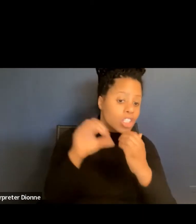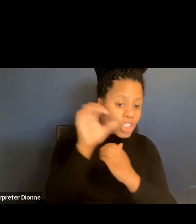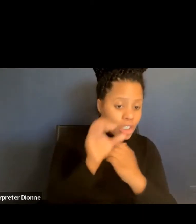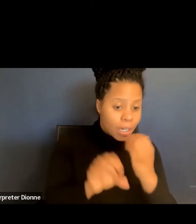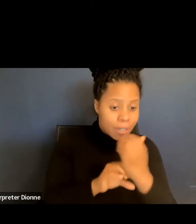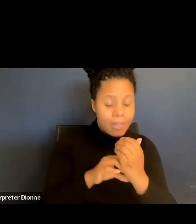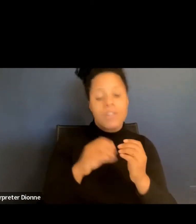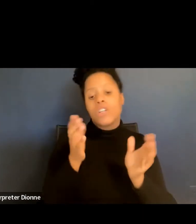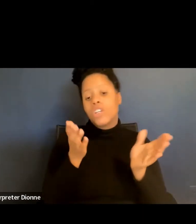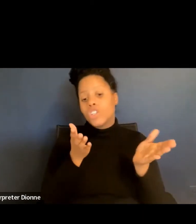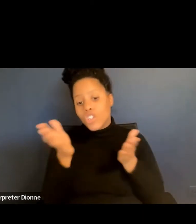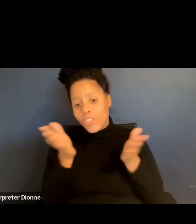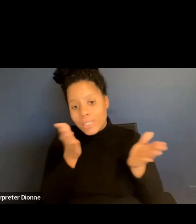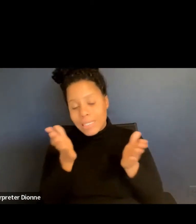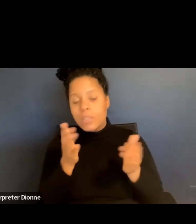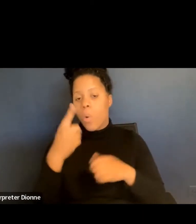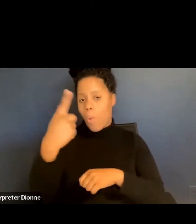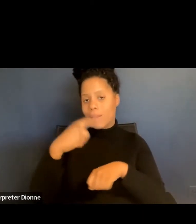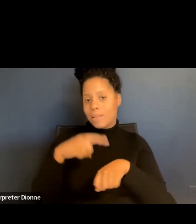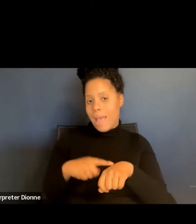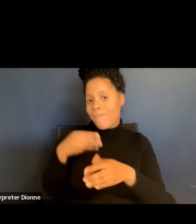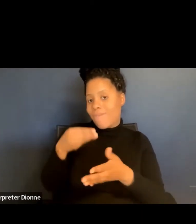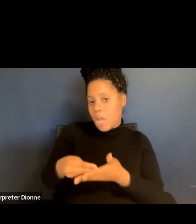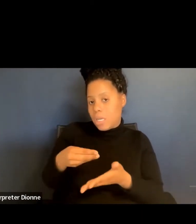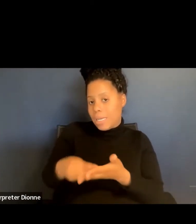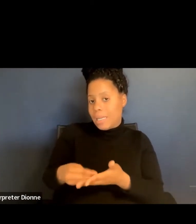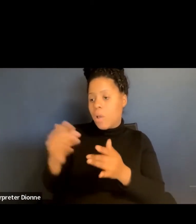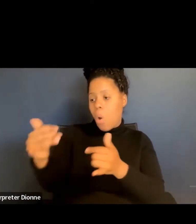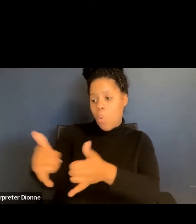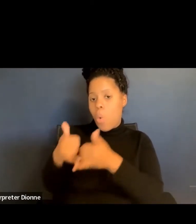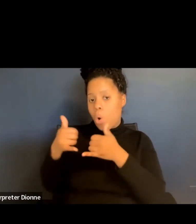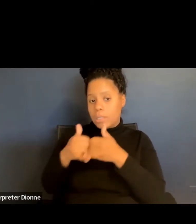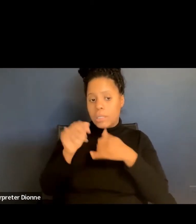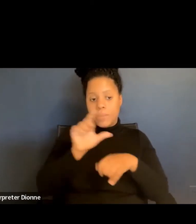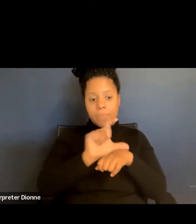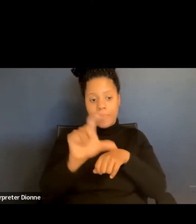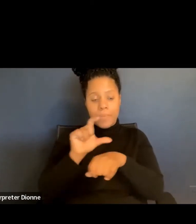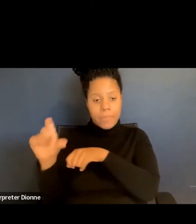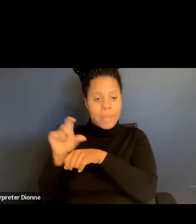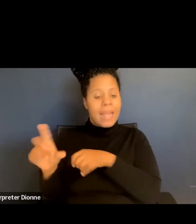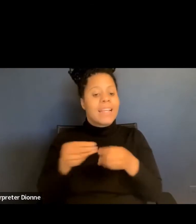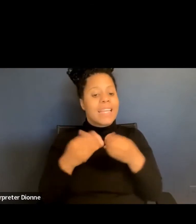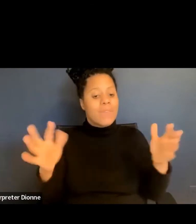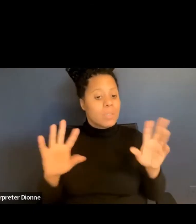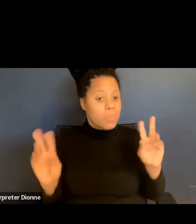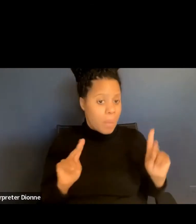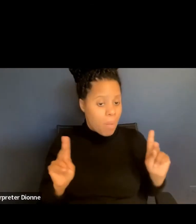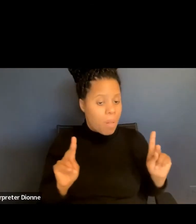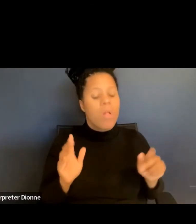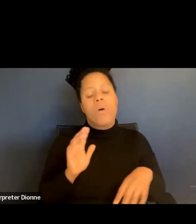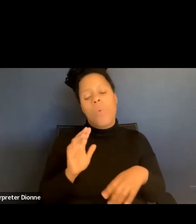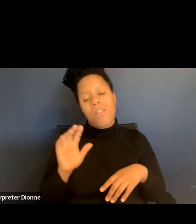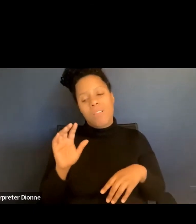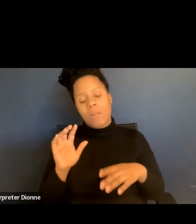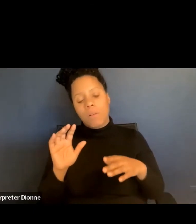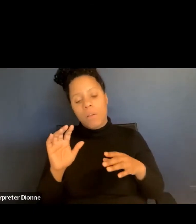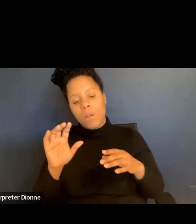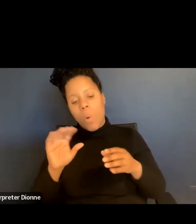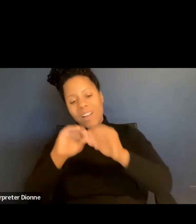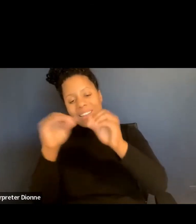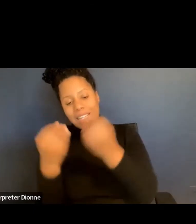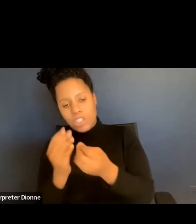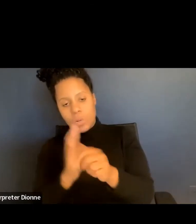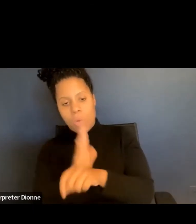funding awards that have been provided to health centers, over $950 million to